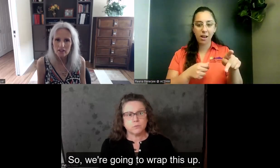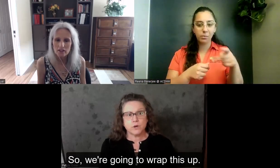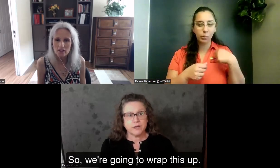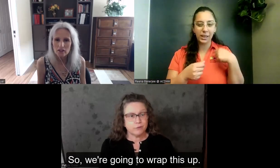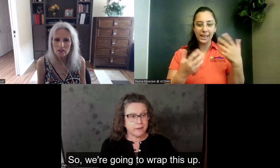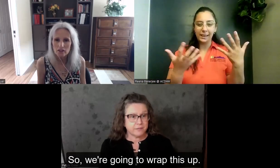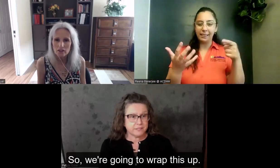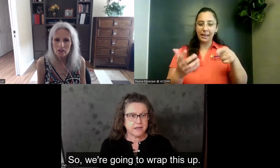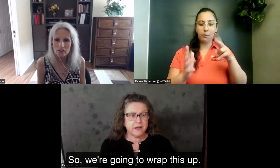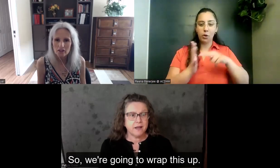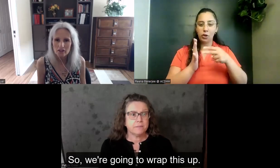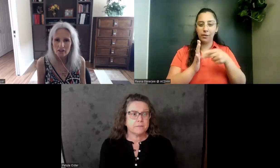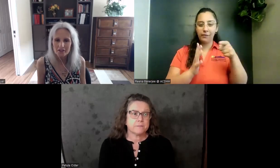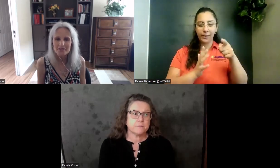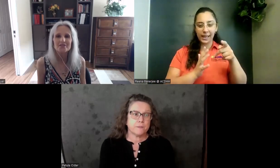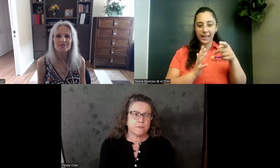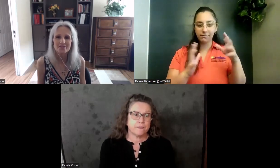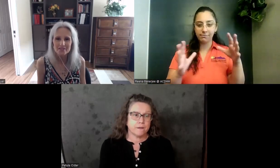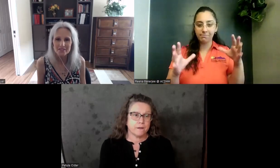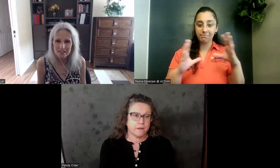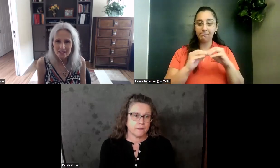So we're going to wrap this up.